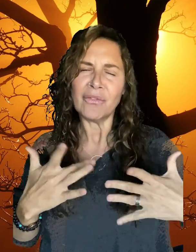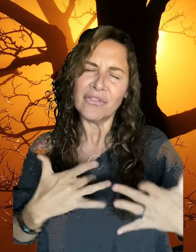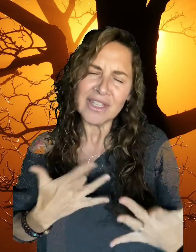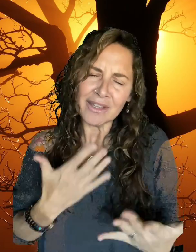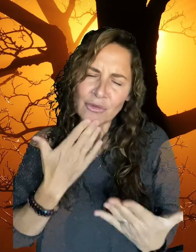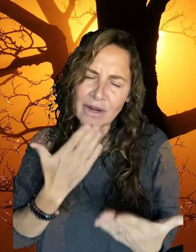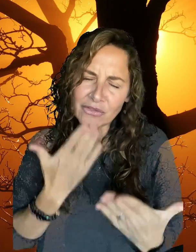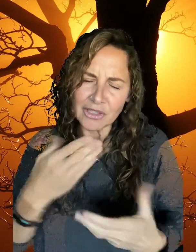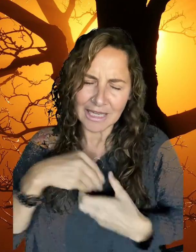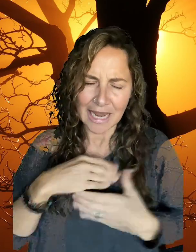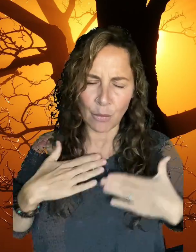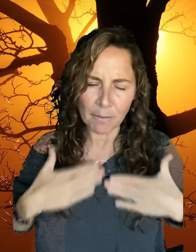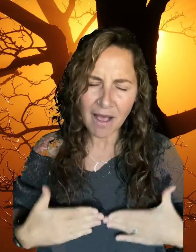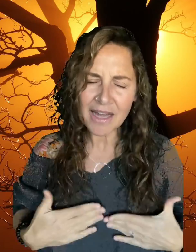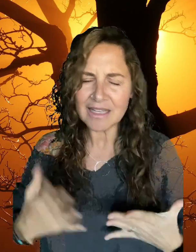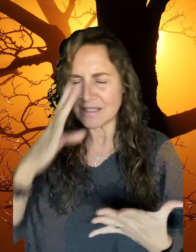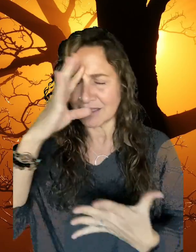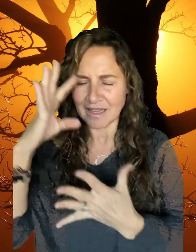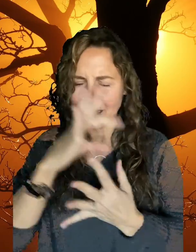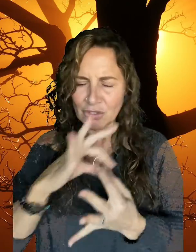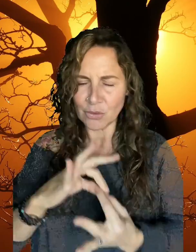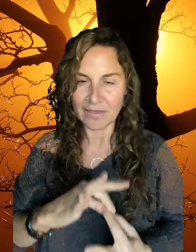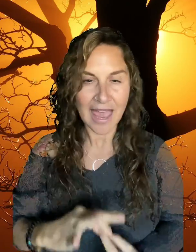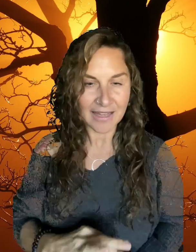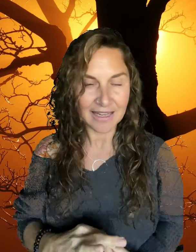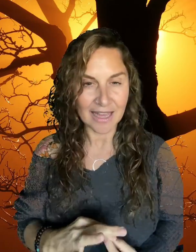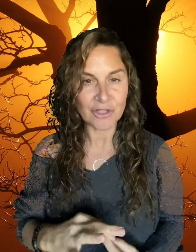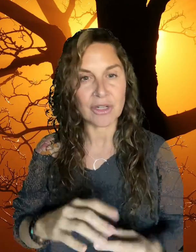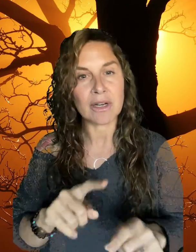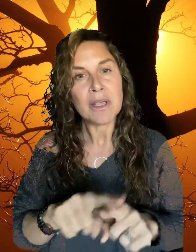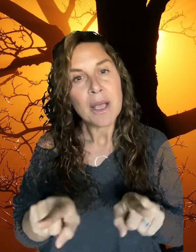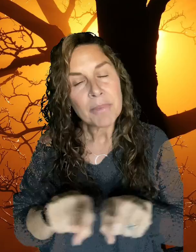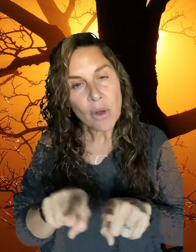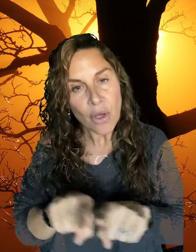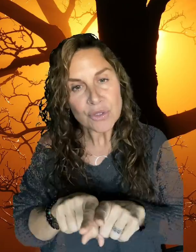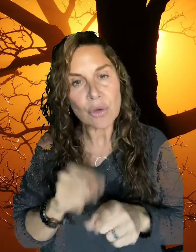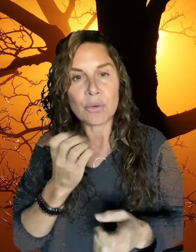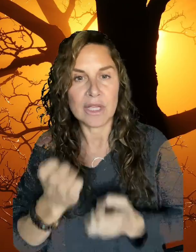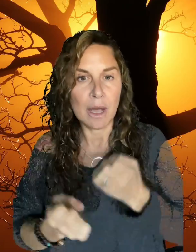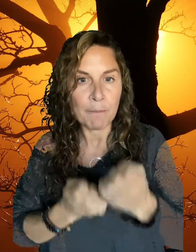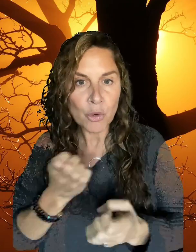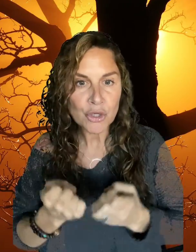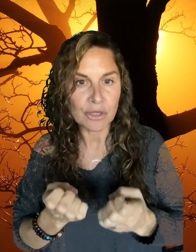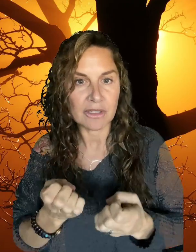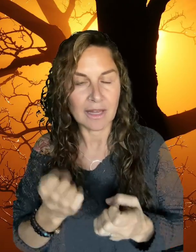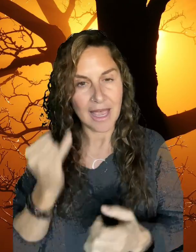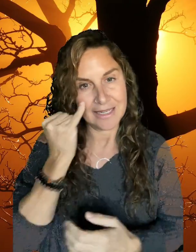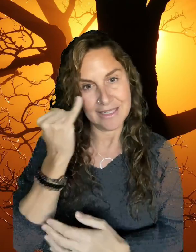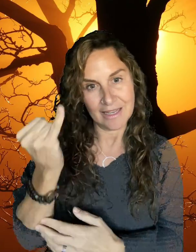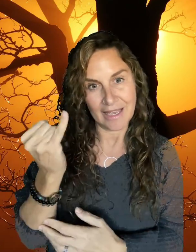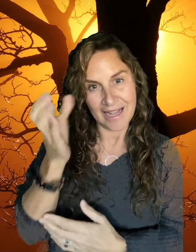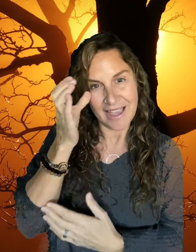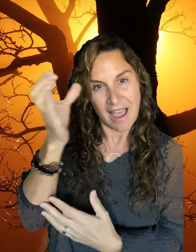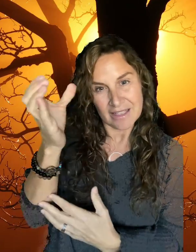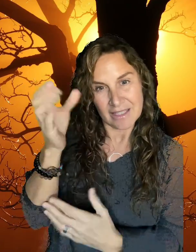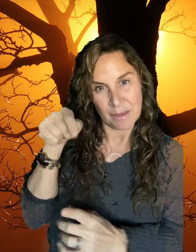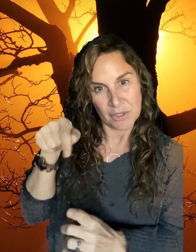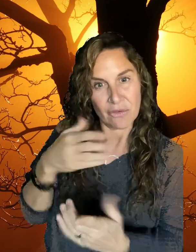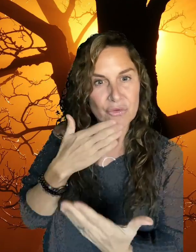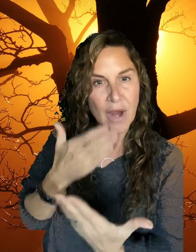feeling grateful in our bodies and kind of doing that connection, but also the emotional idea and concept of